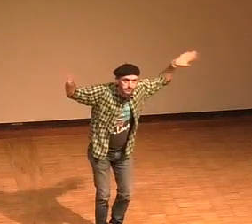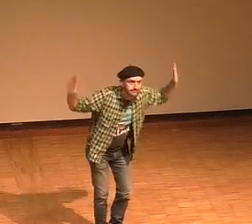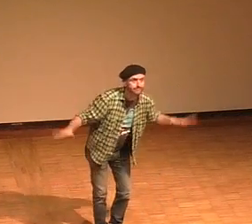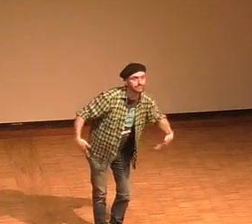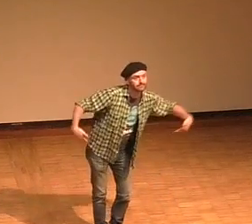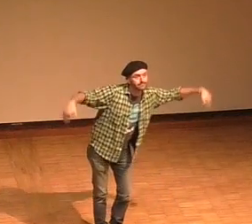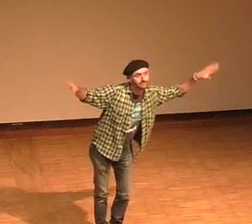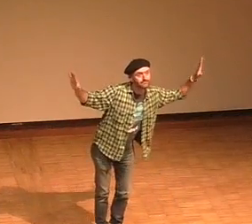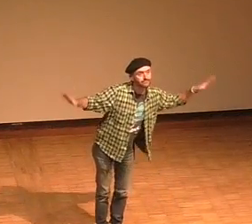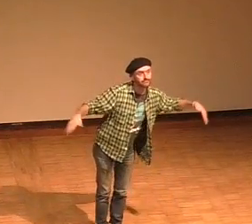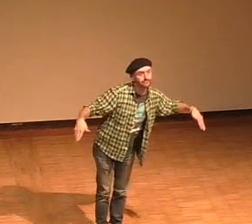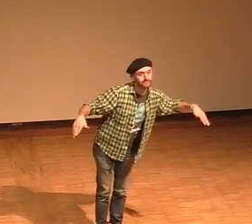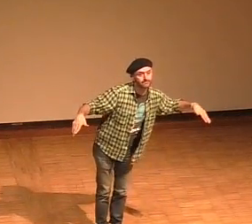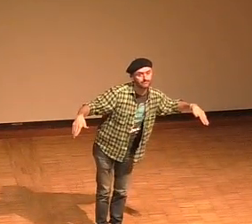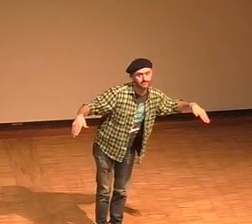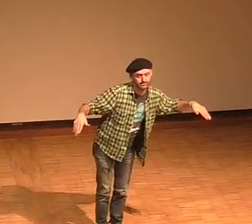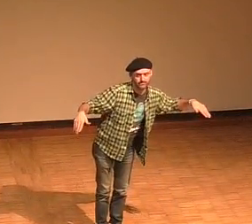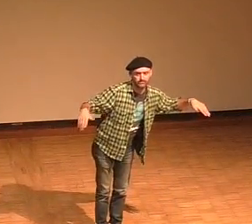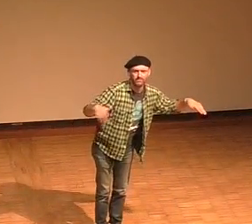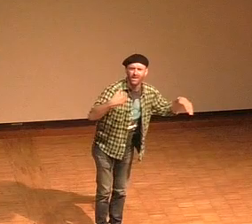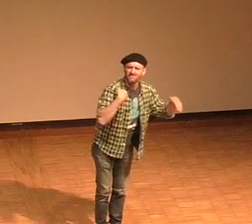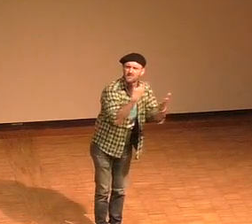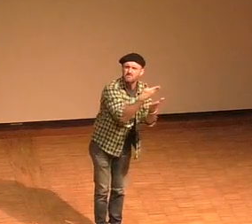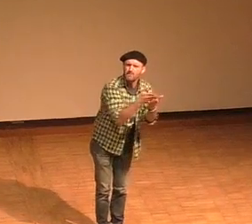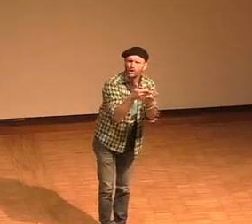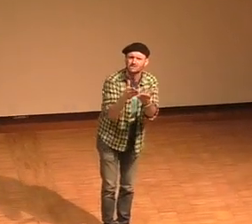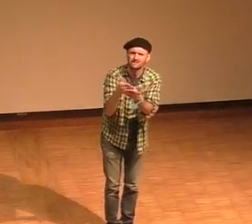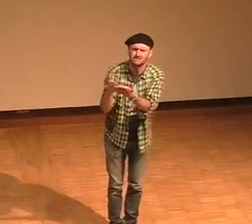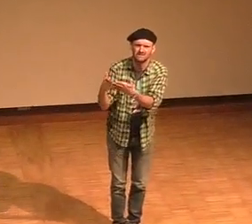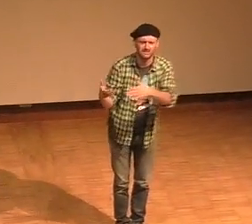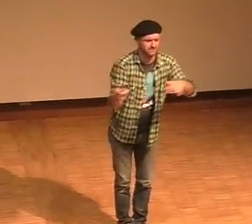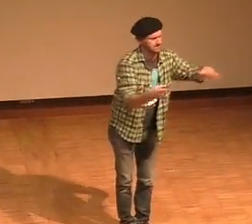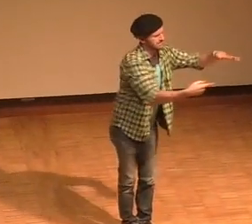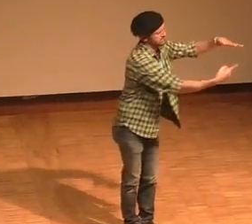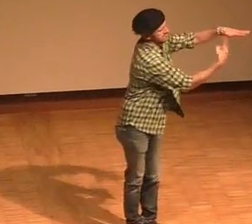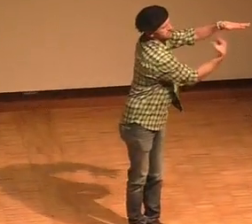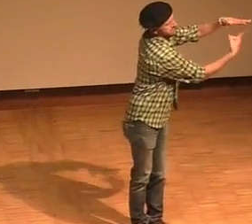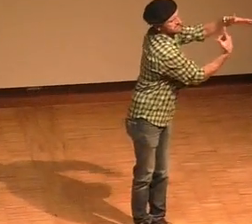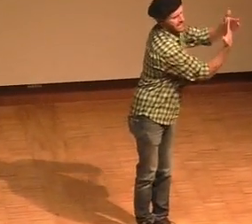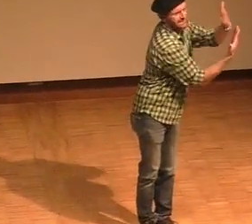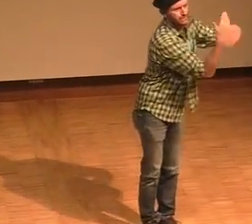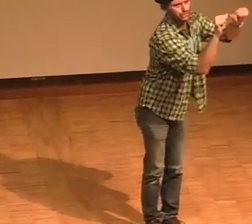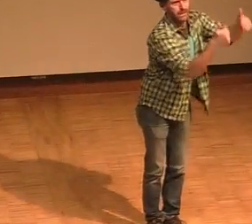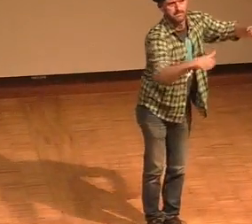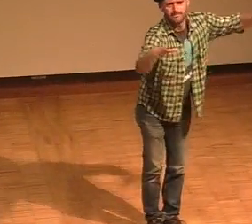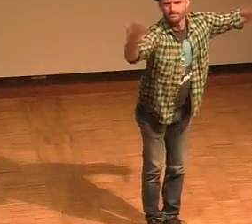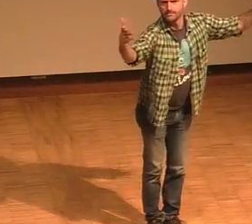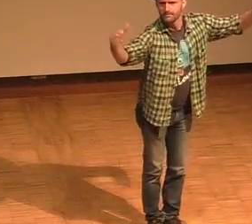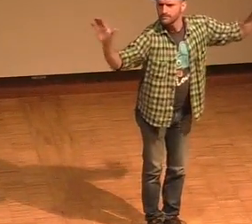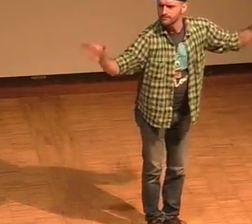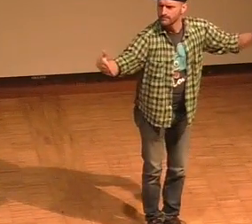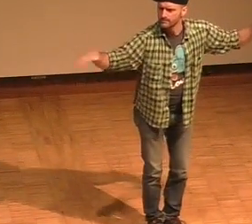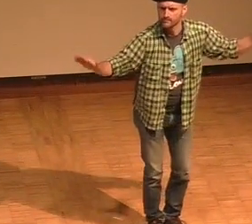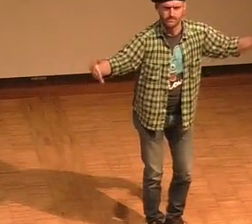wind, and the bird flying. They're all different parts, all different hand